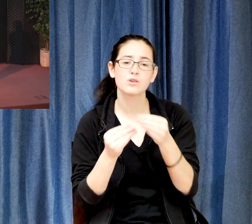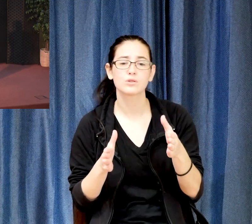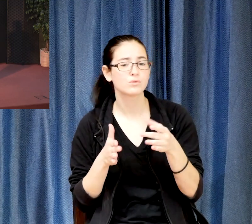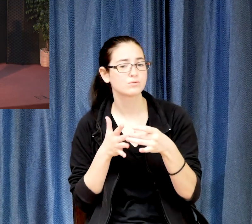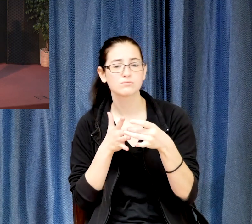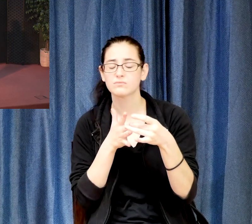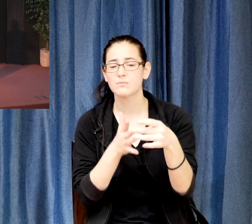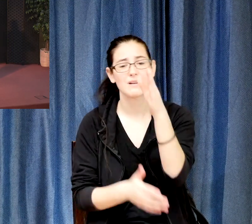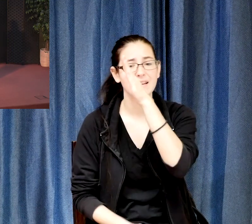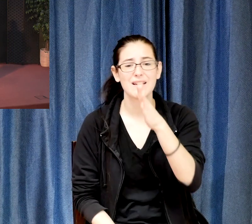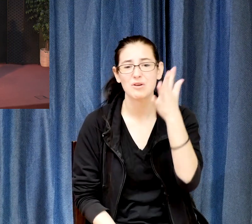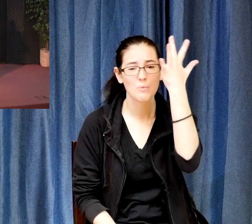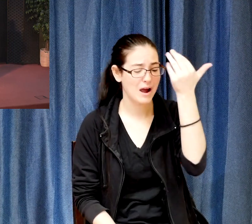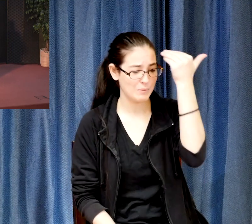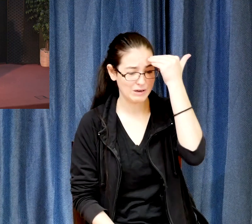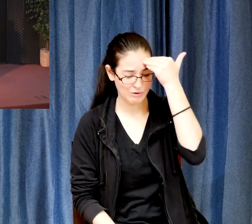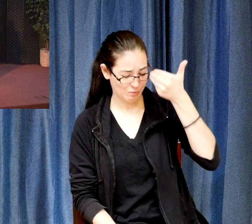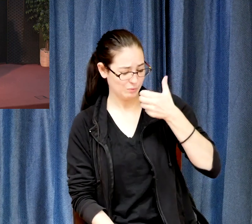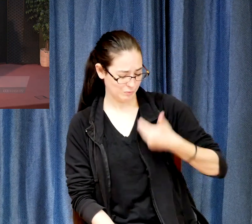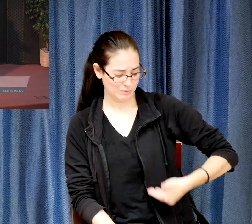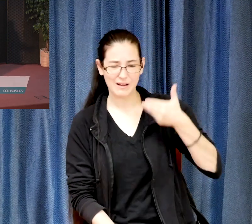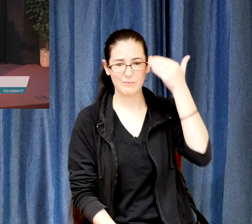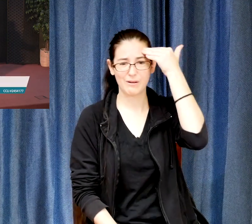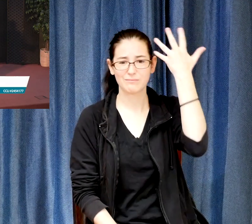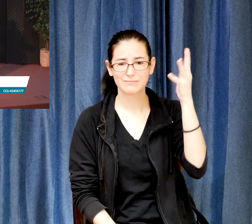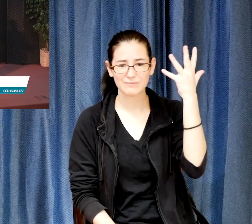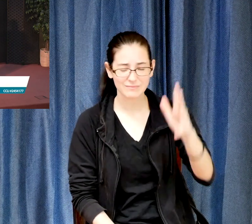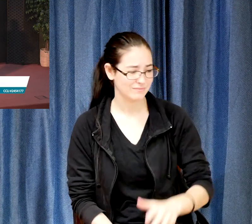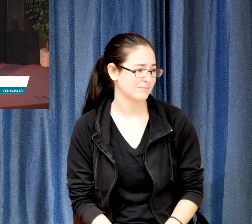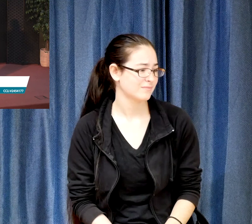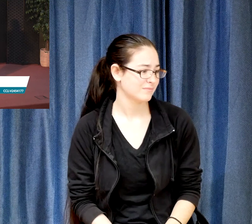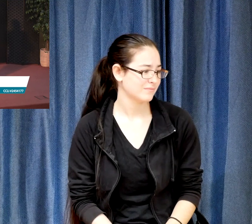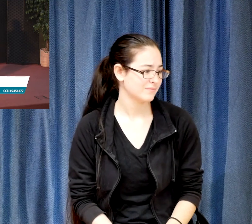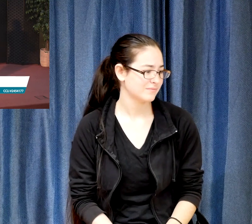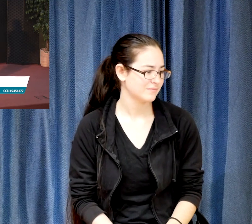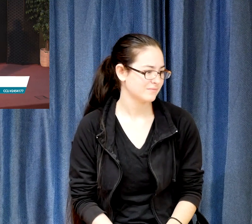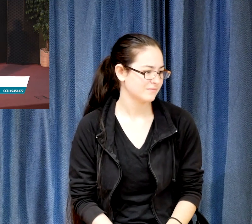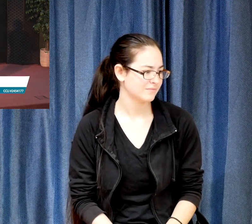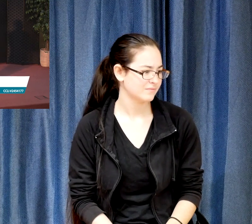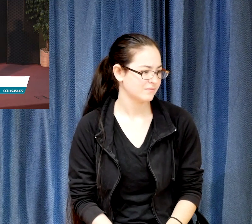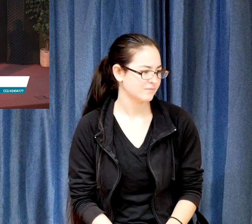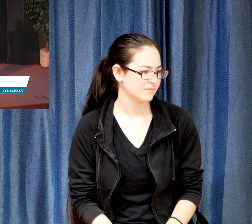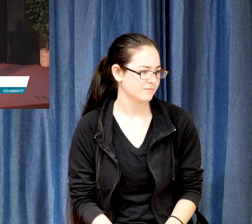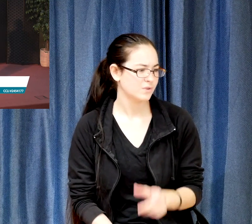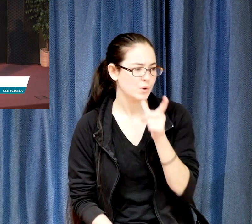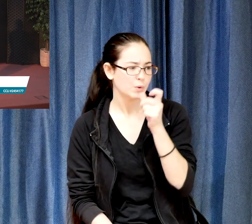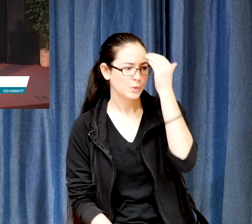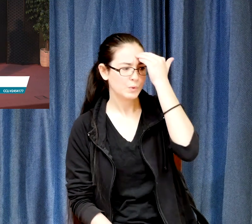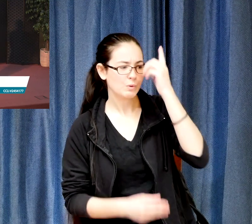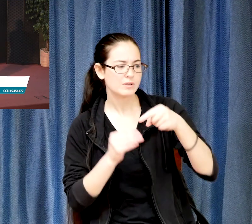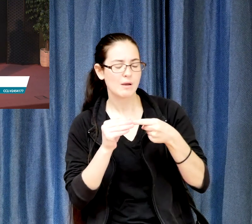'cause we all know who we are. Who knows about tomorrow? We don't know what's in